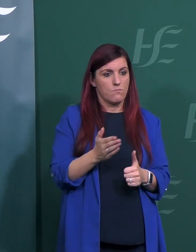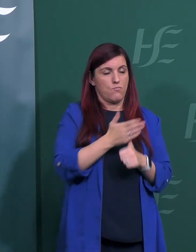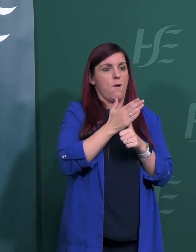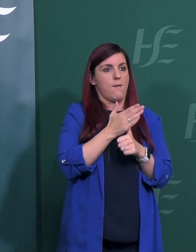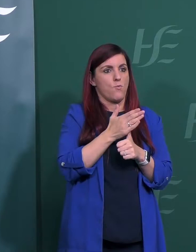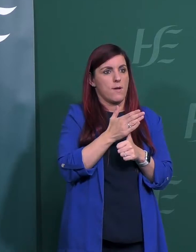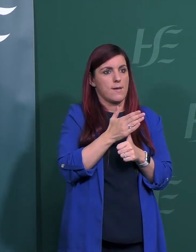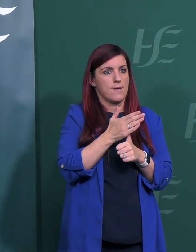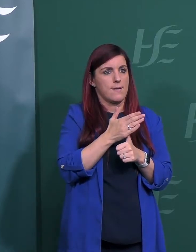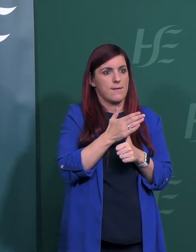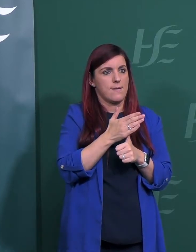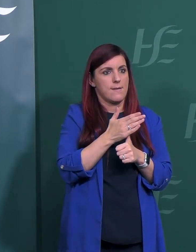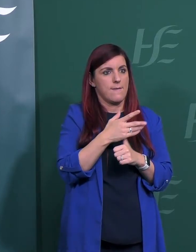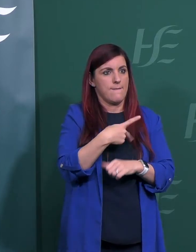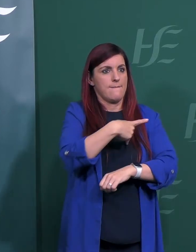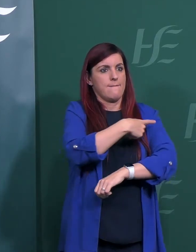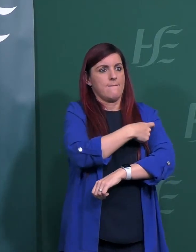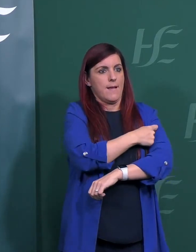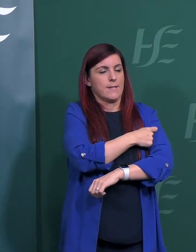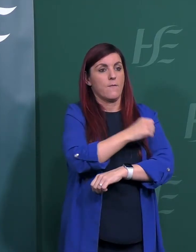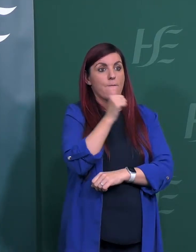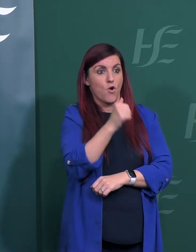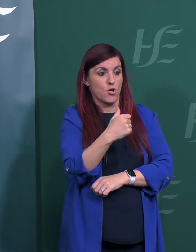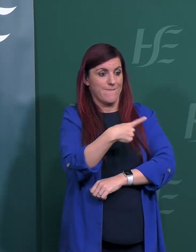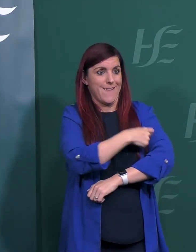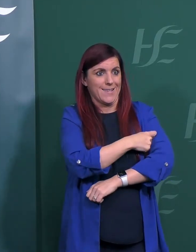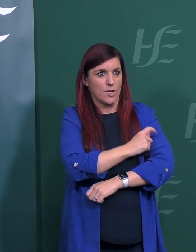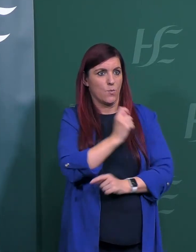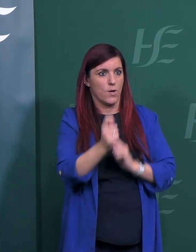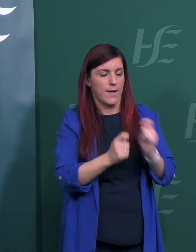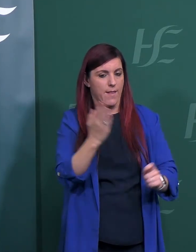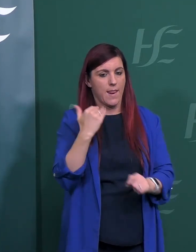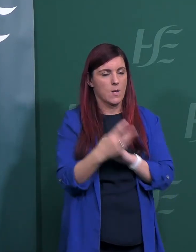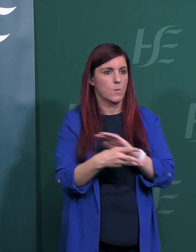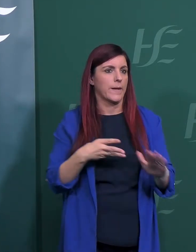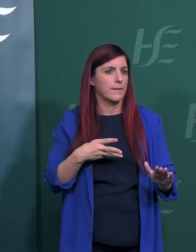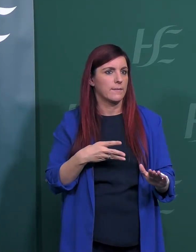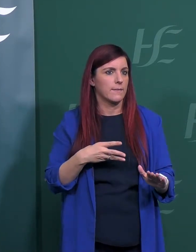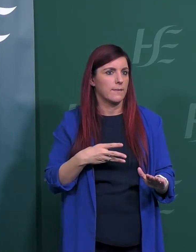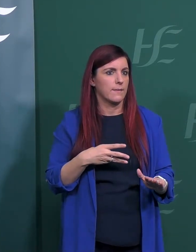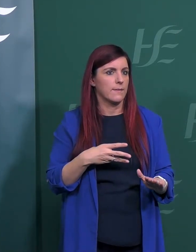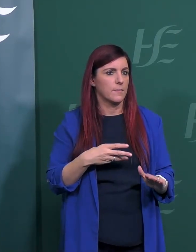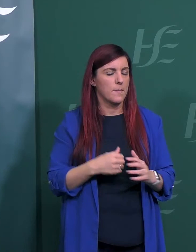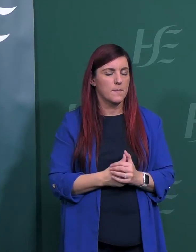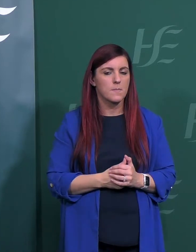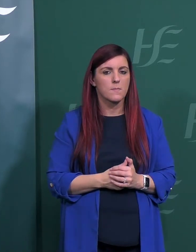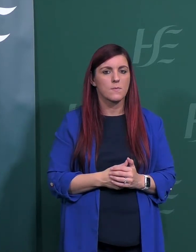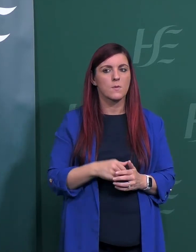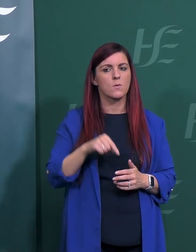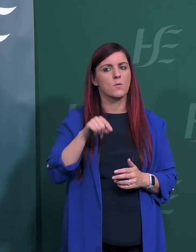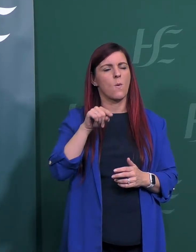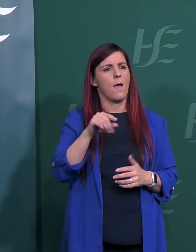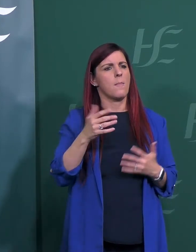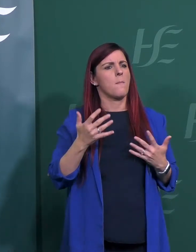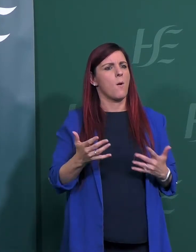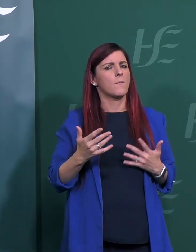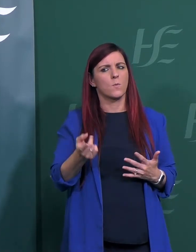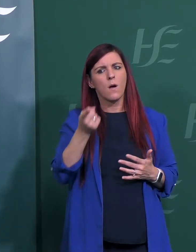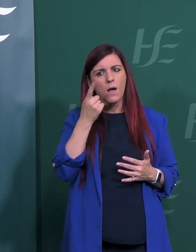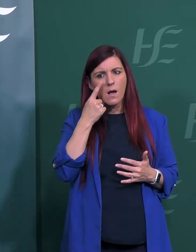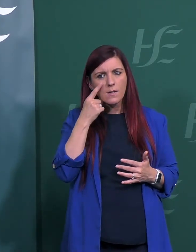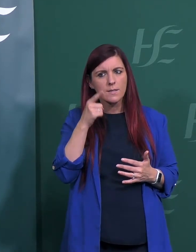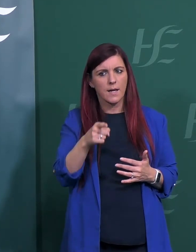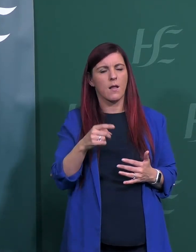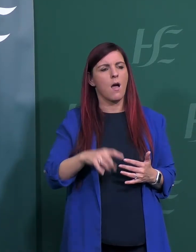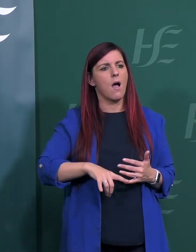course vaccinations were completed last week alone. So that's either a first dose or a second dose. And again, encouragingly, we're seeing a